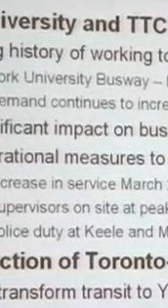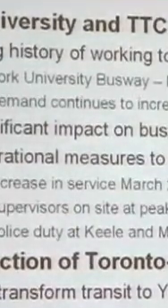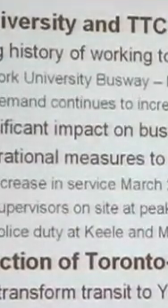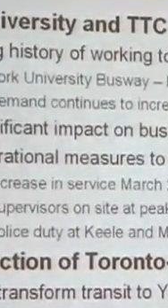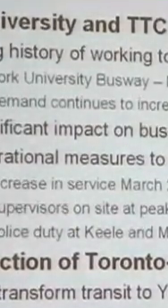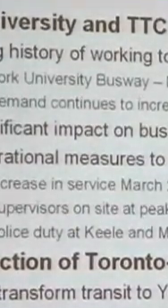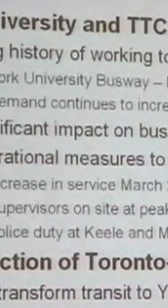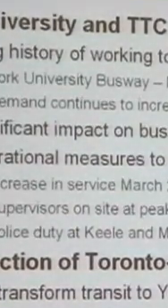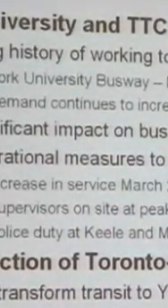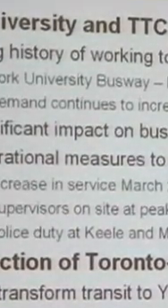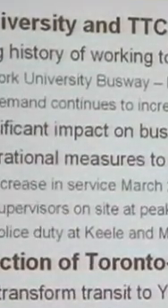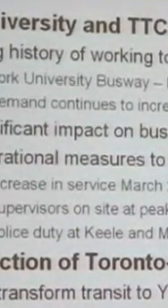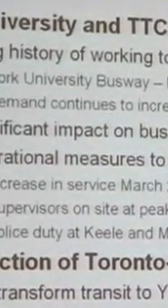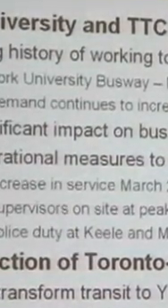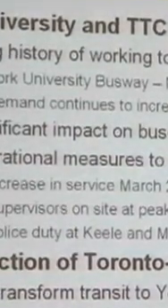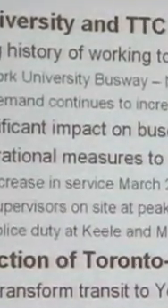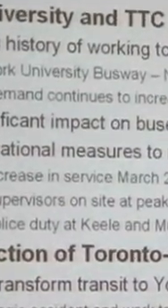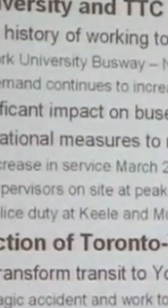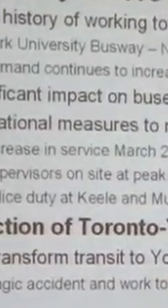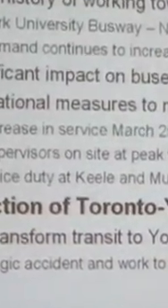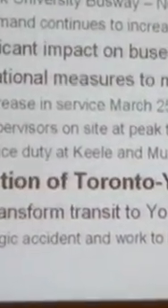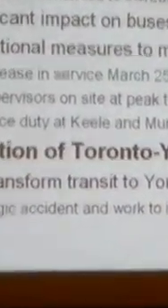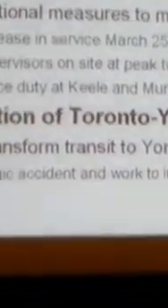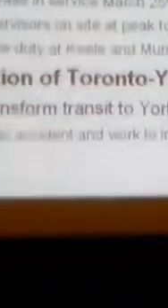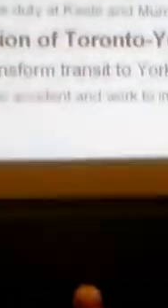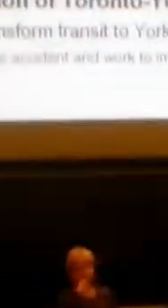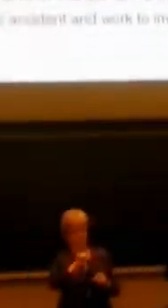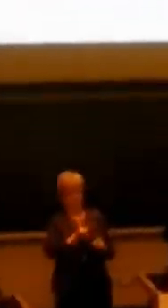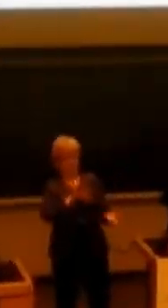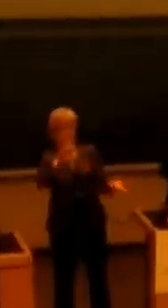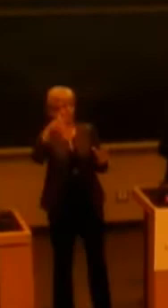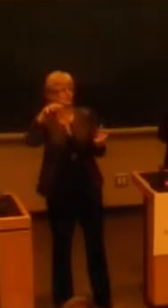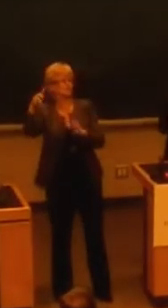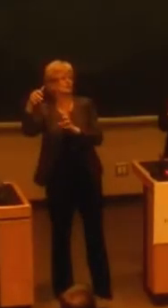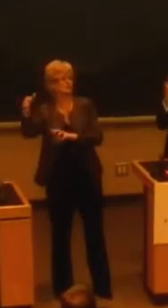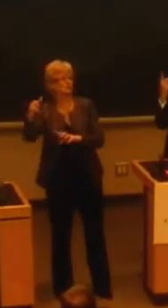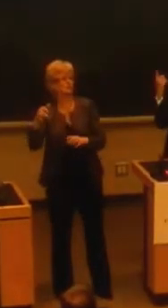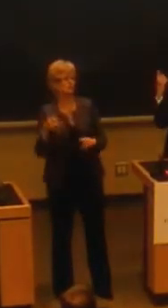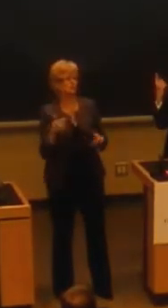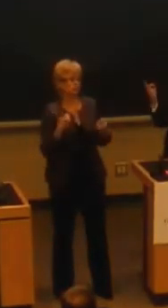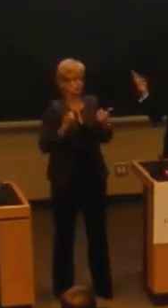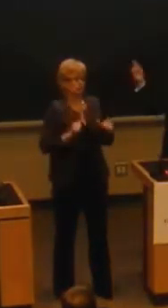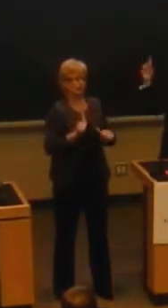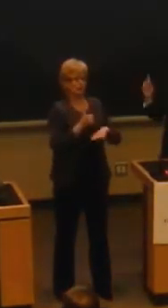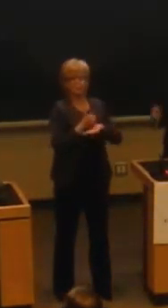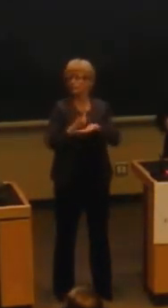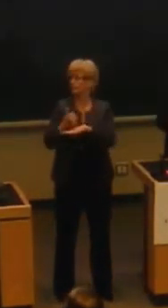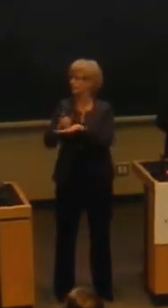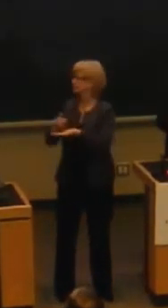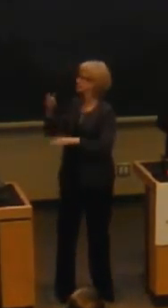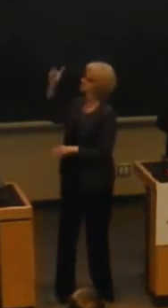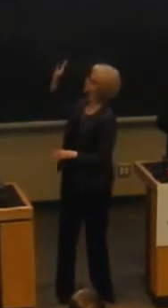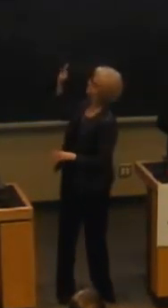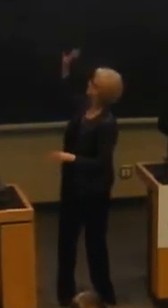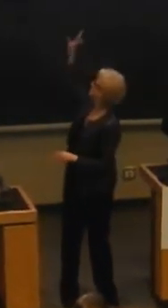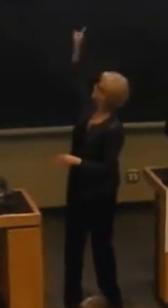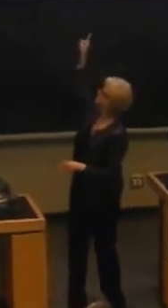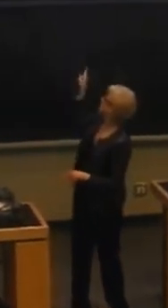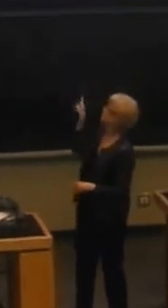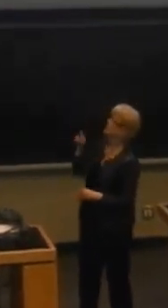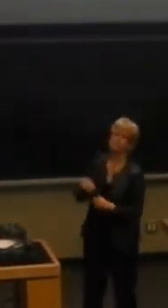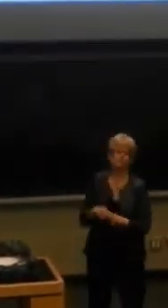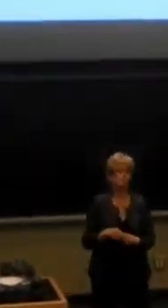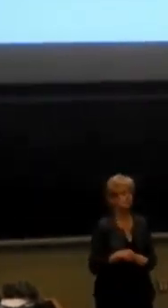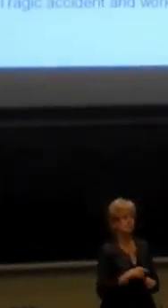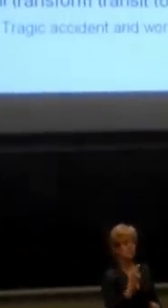that you're going to get. And we have tried to mitigate that disruption via a number of measures, and you can see them behind me on the board. You've